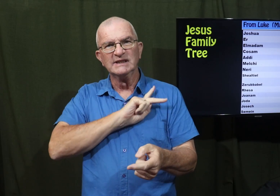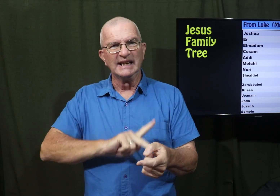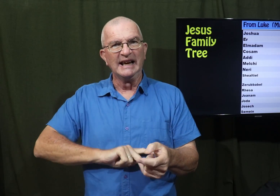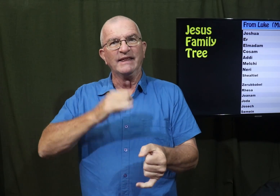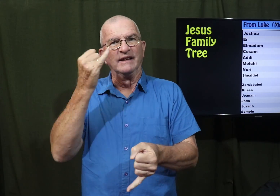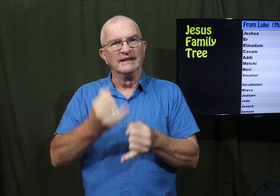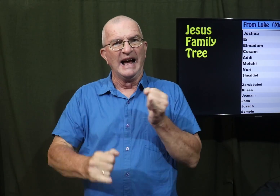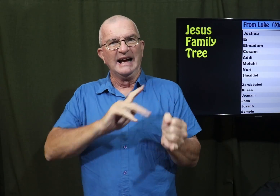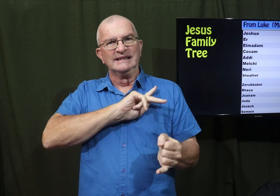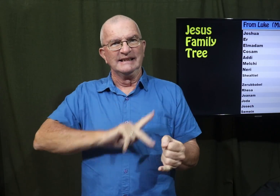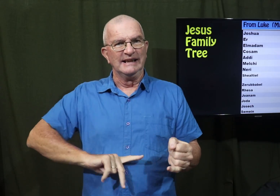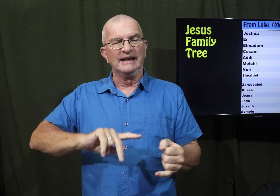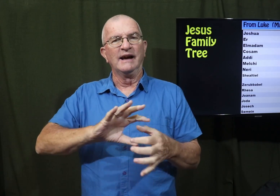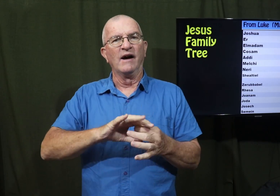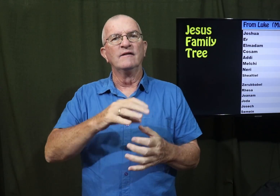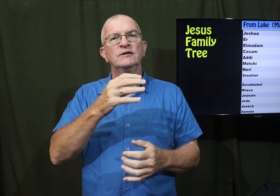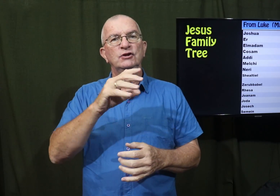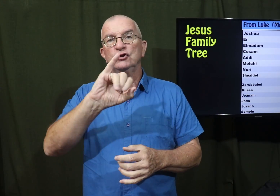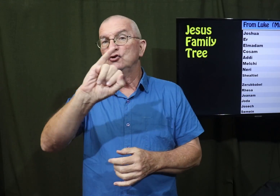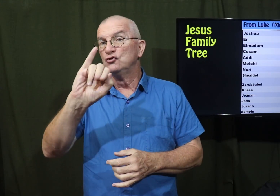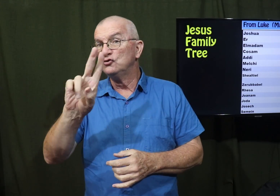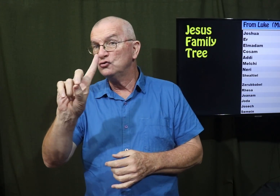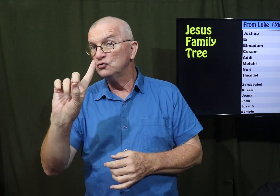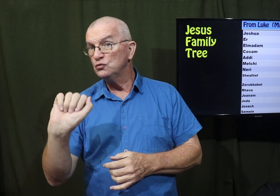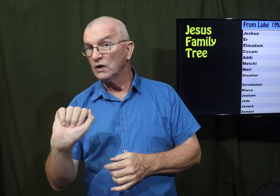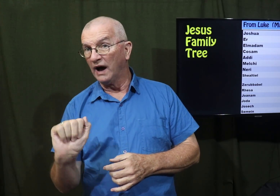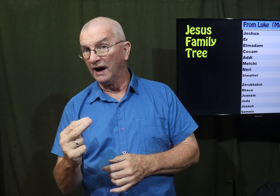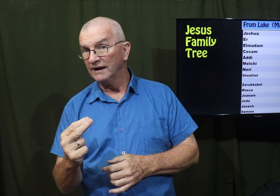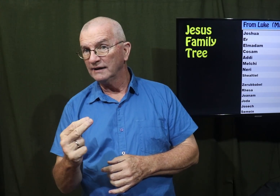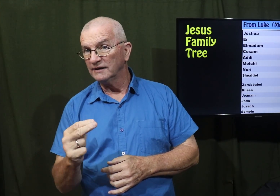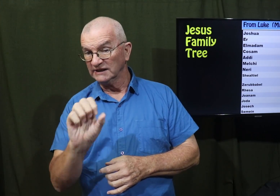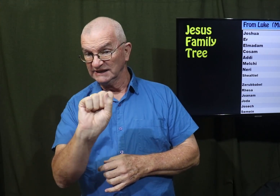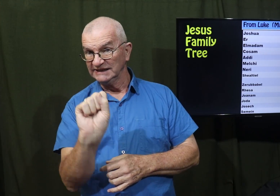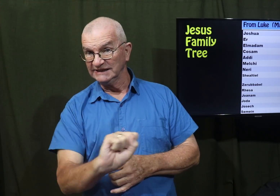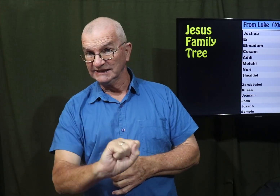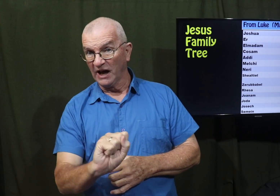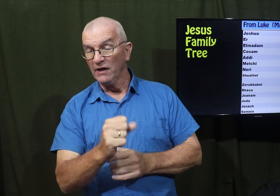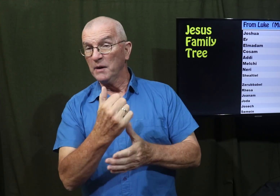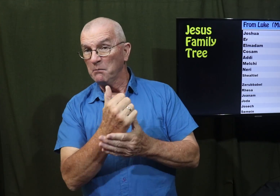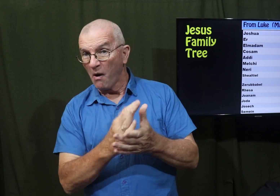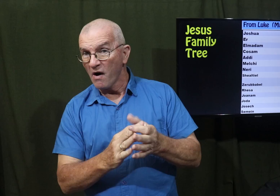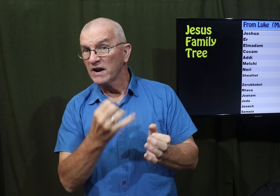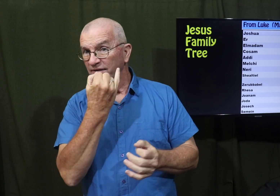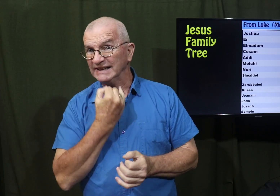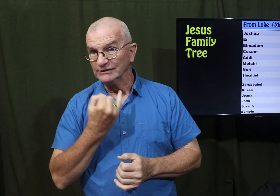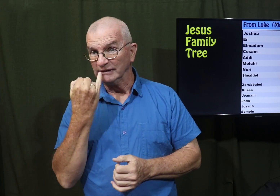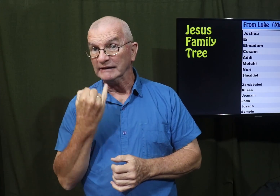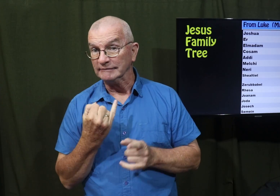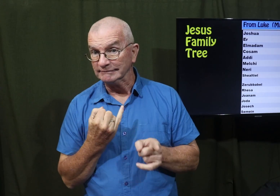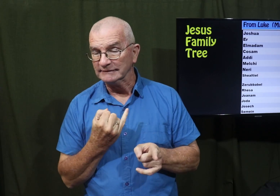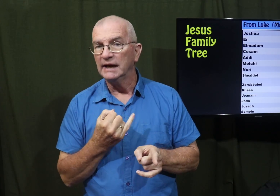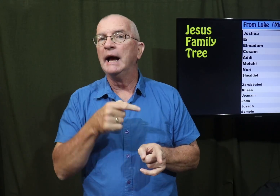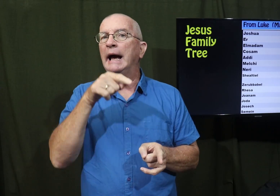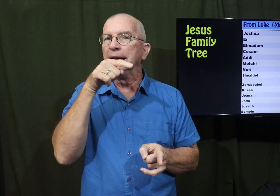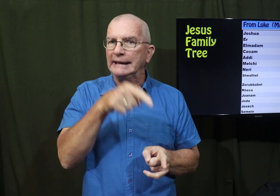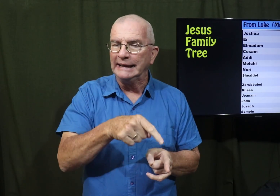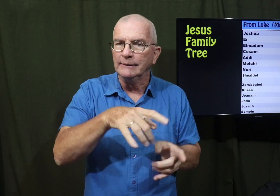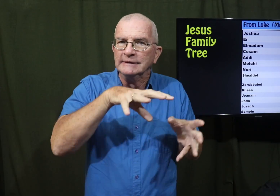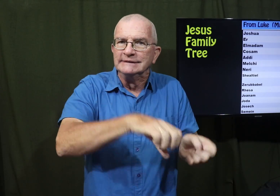He was the king the last king of Judah the southern part of Israel and he